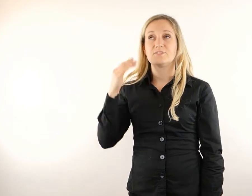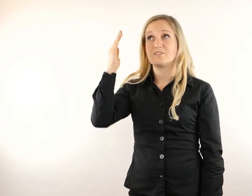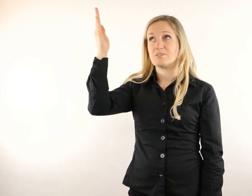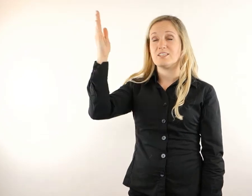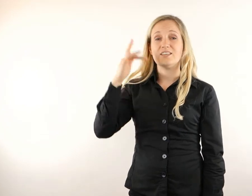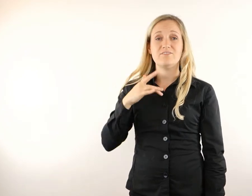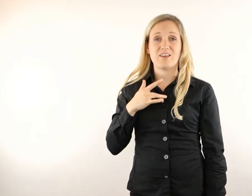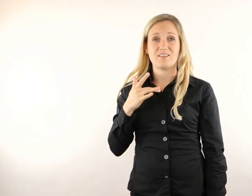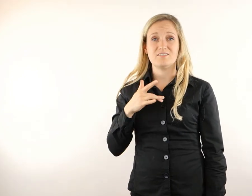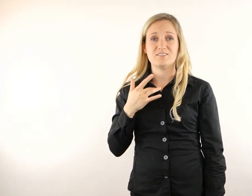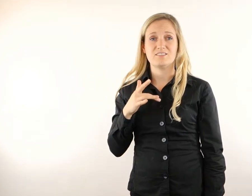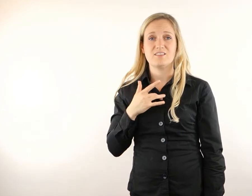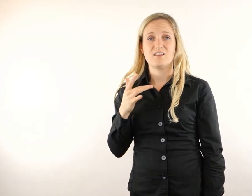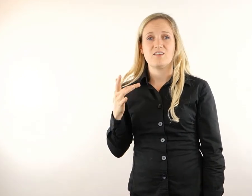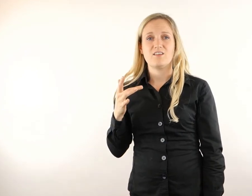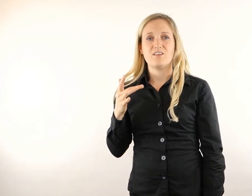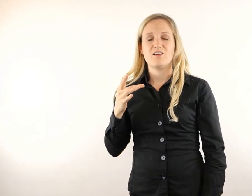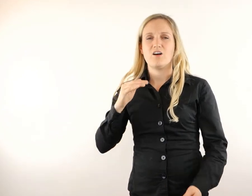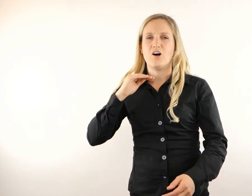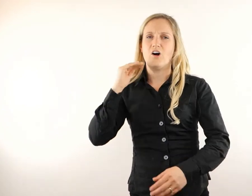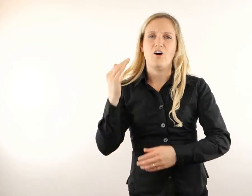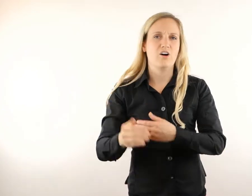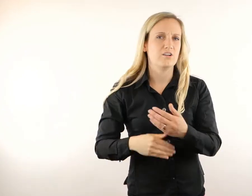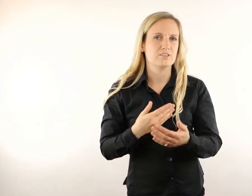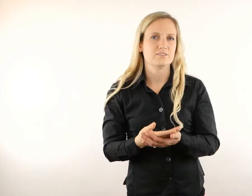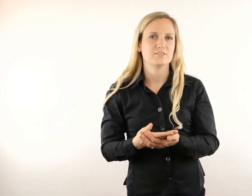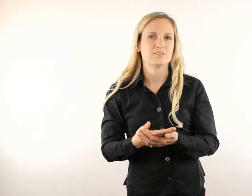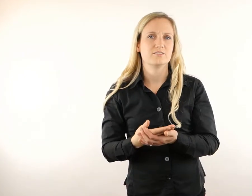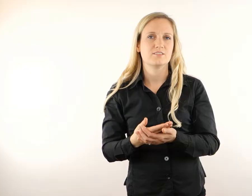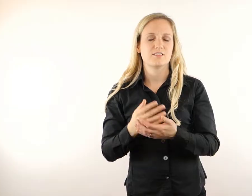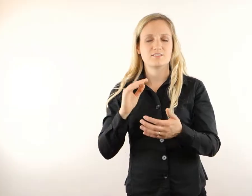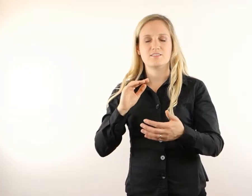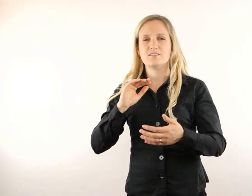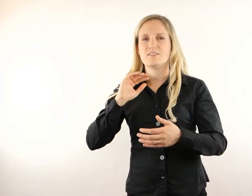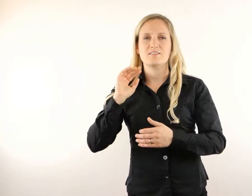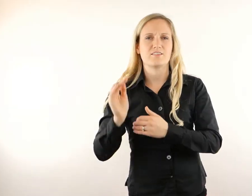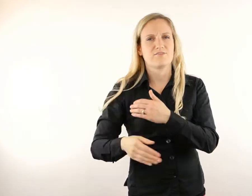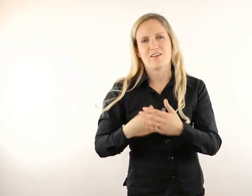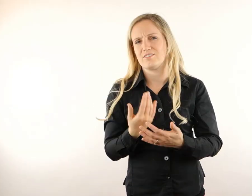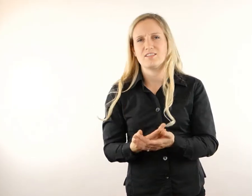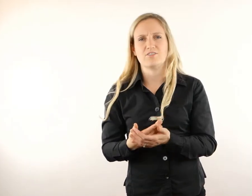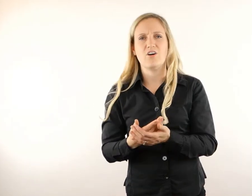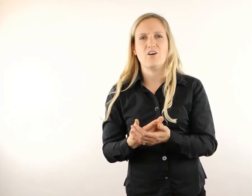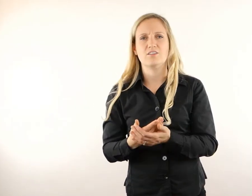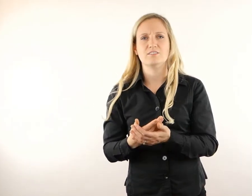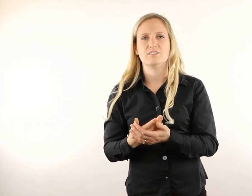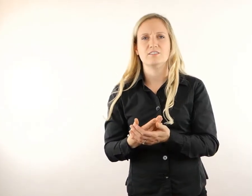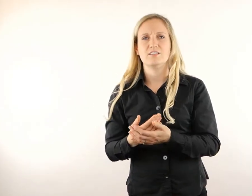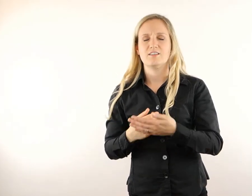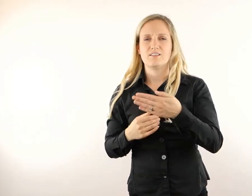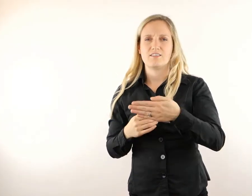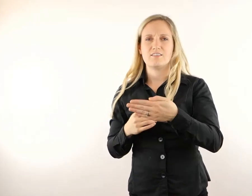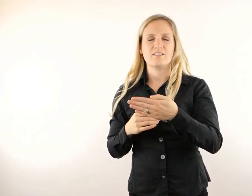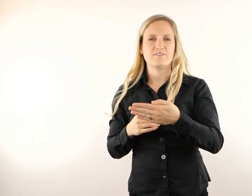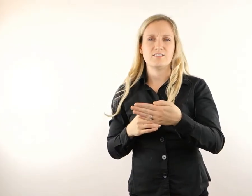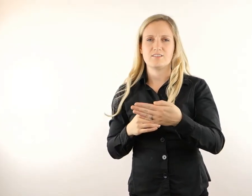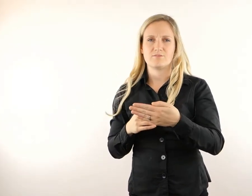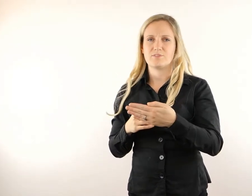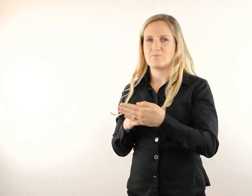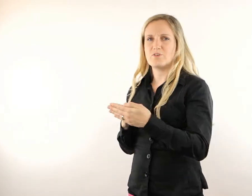so he felt all. This is a sign like for everything or all. The left hand doesn't really